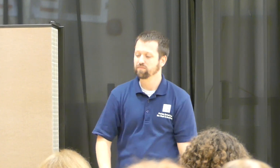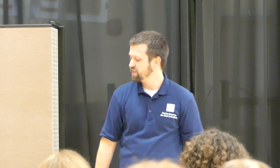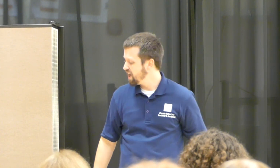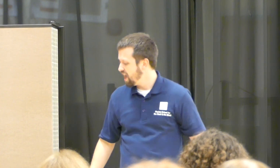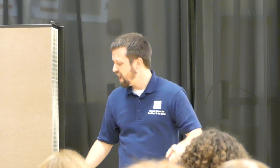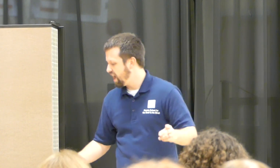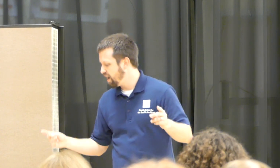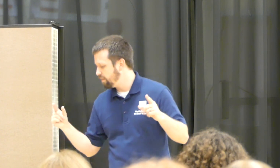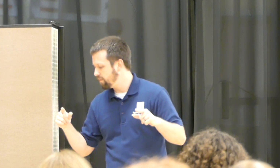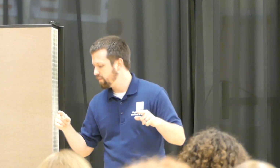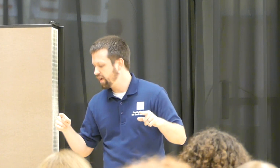How